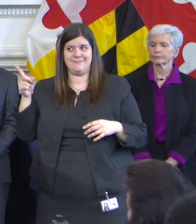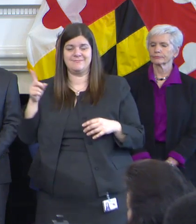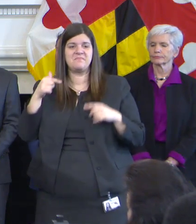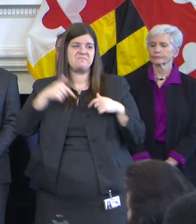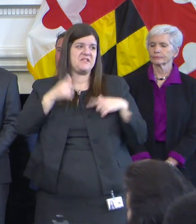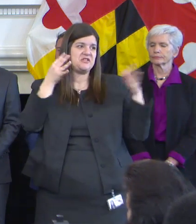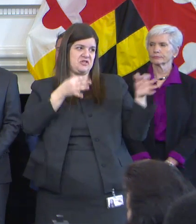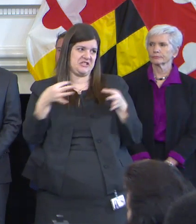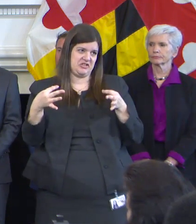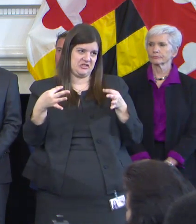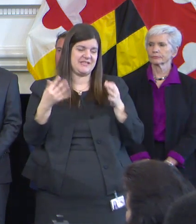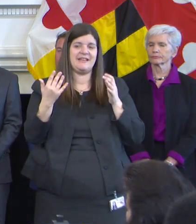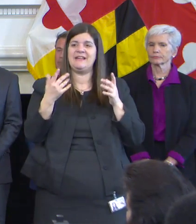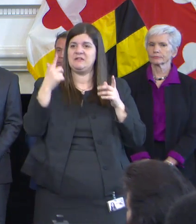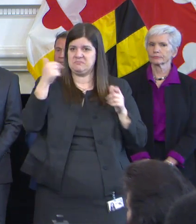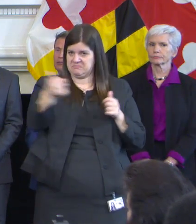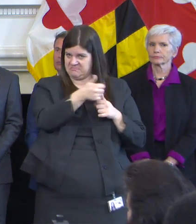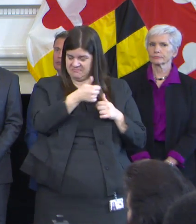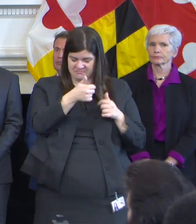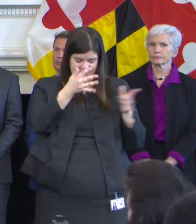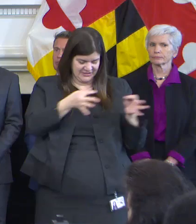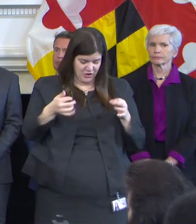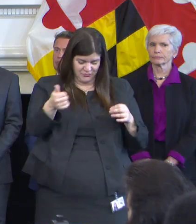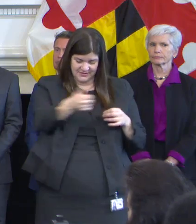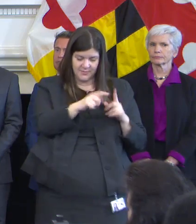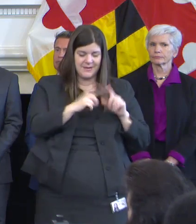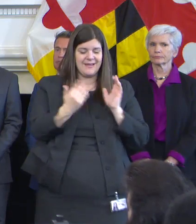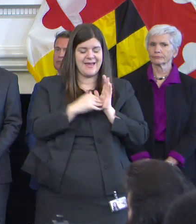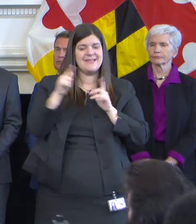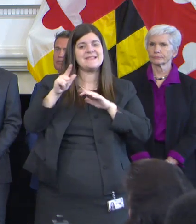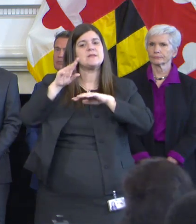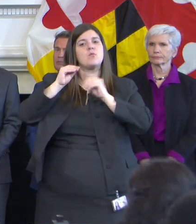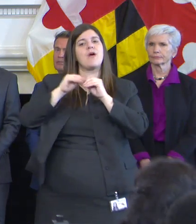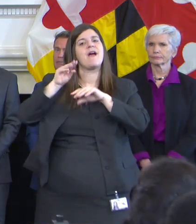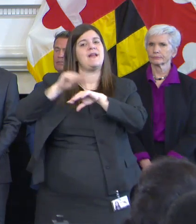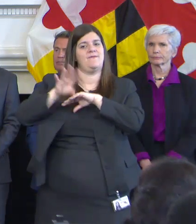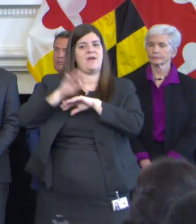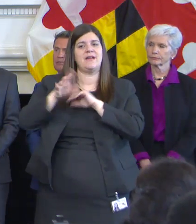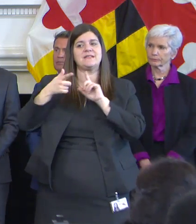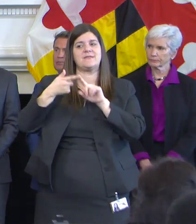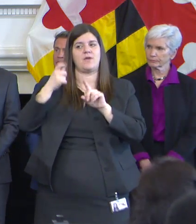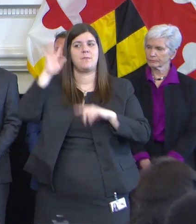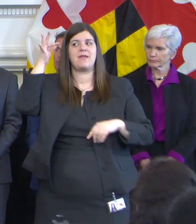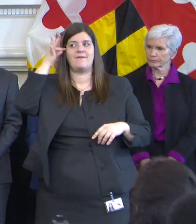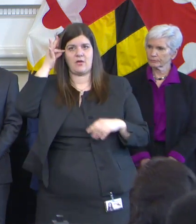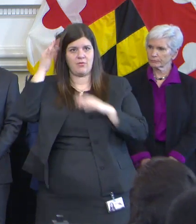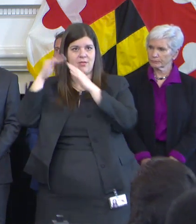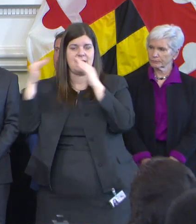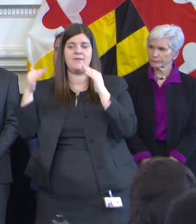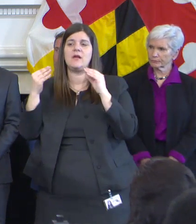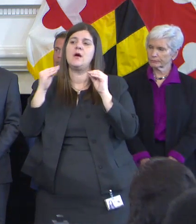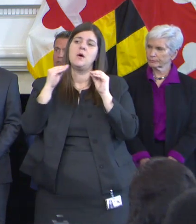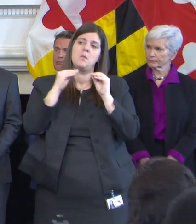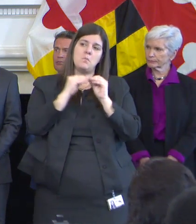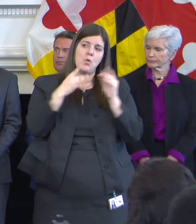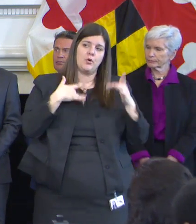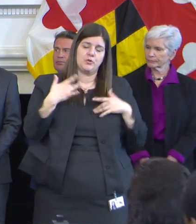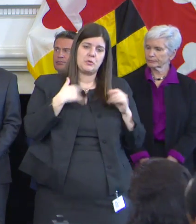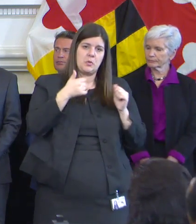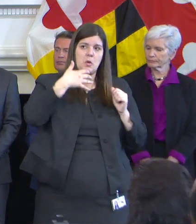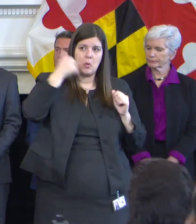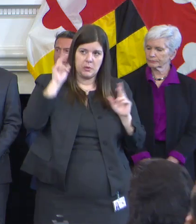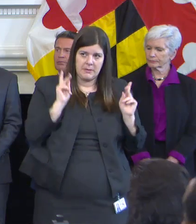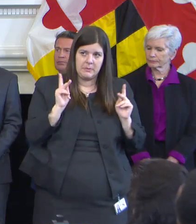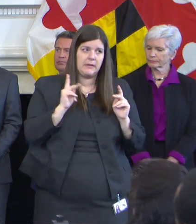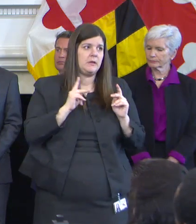that comes from the folks at the federal level. It's really, I think the older people and people that are in nursing homes and people who have health situations are the ones we're most